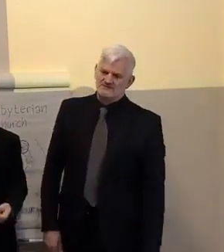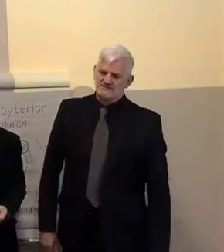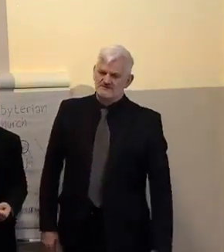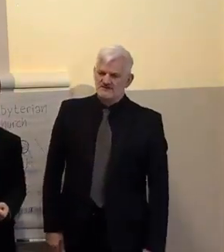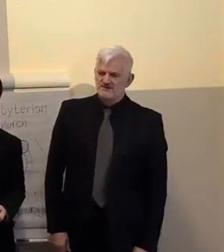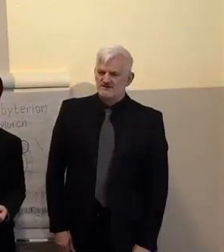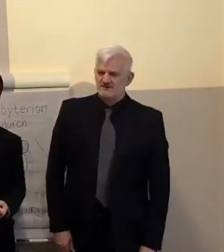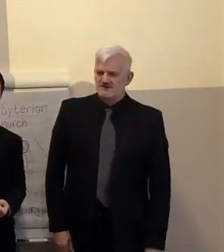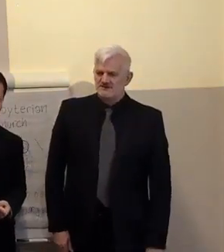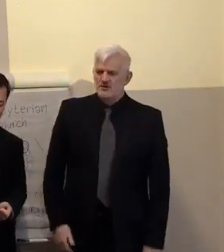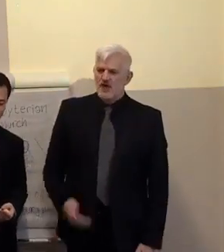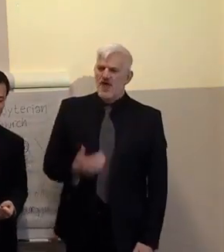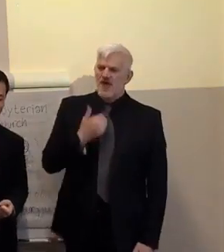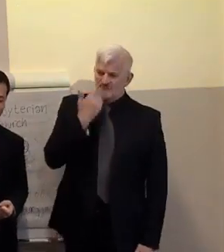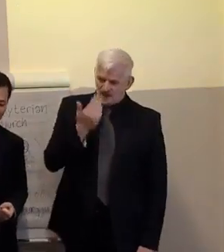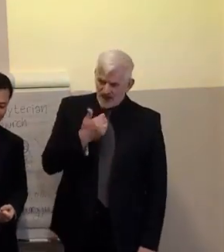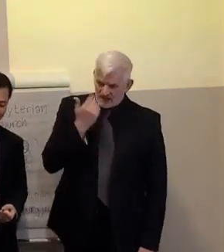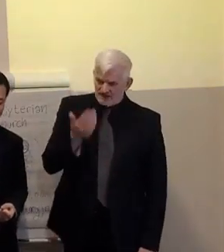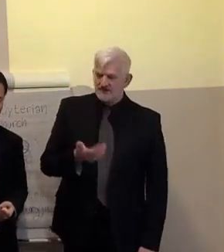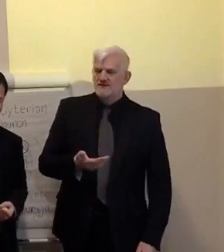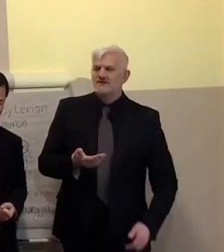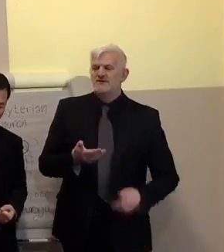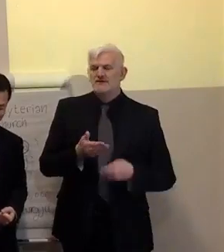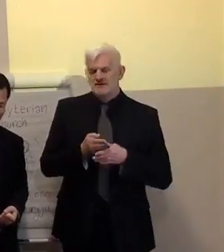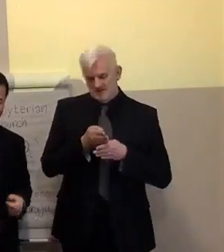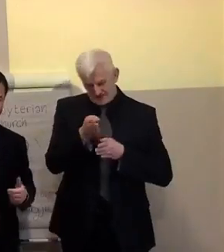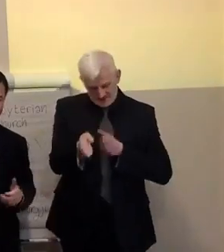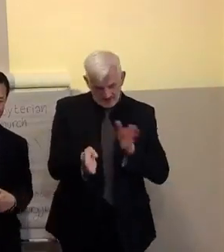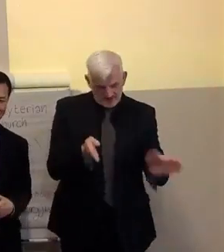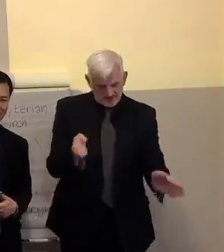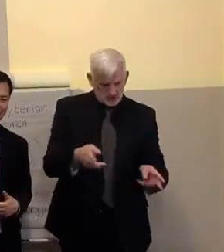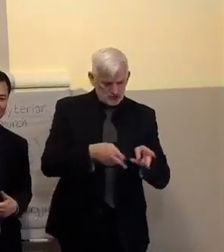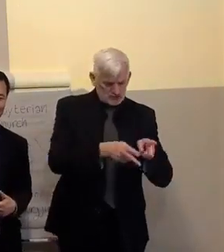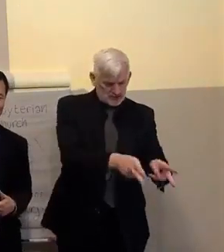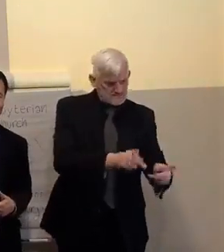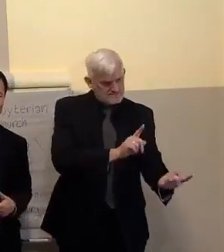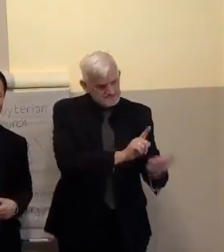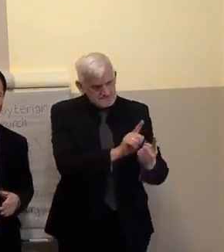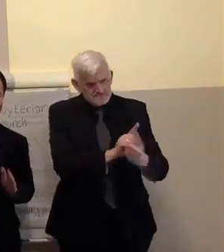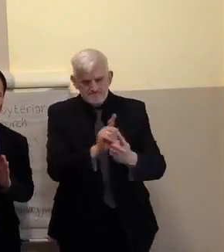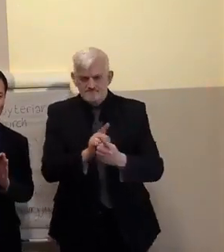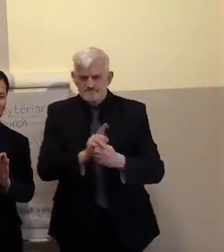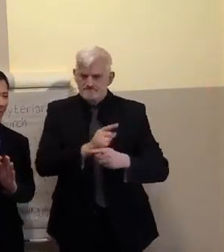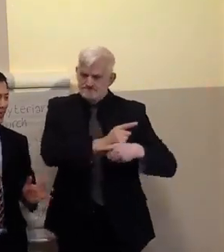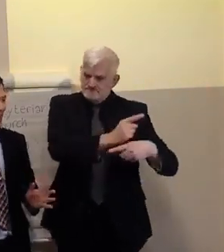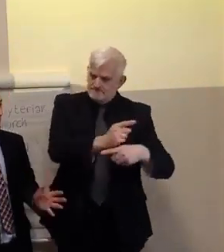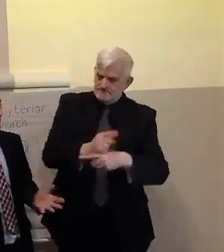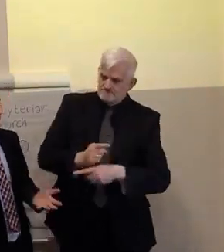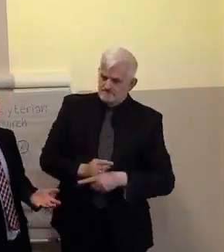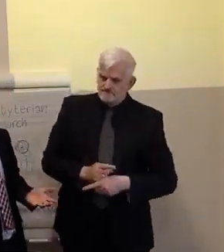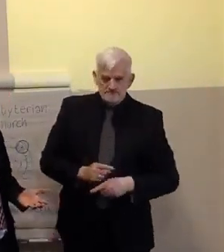So every day I went to the outside street, evangelized. Nothing happened.